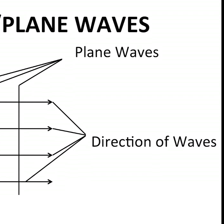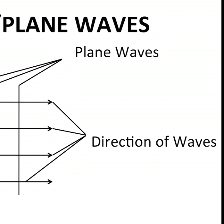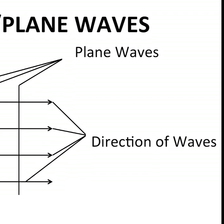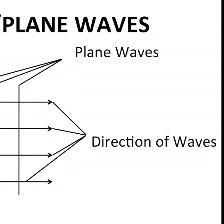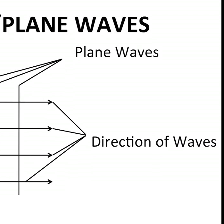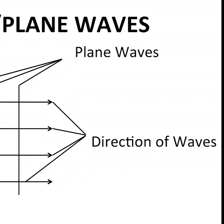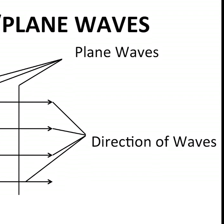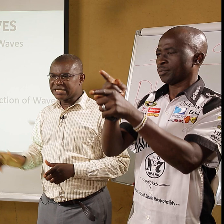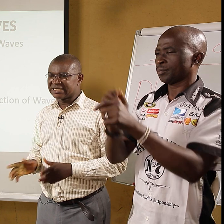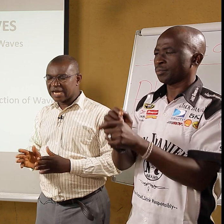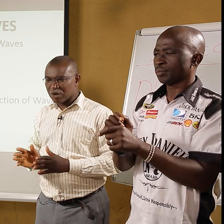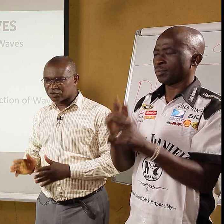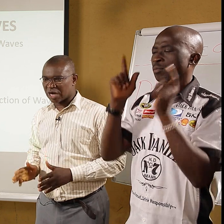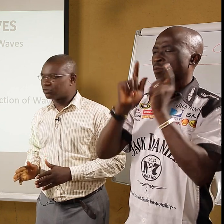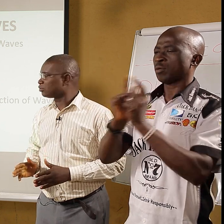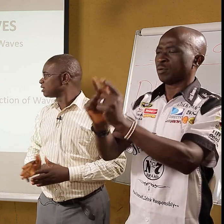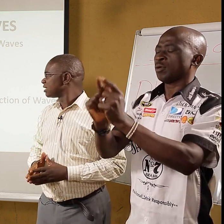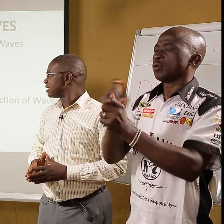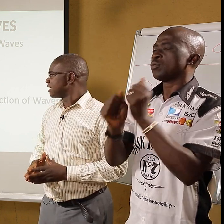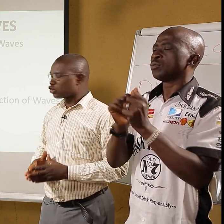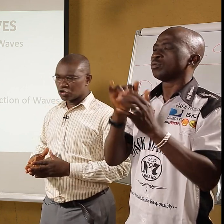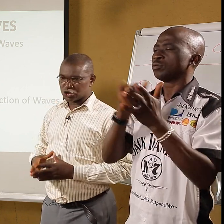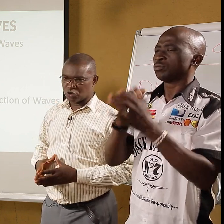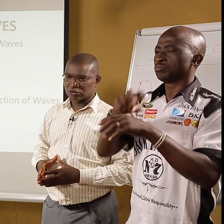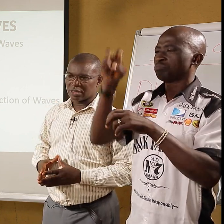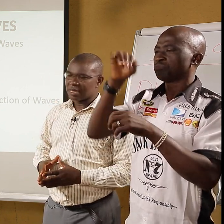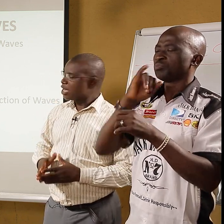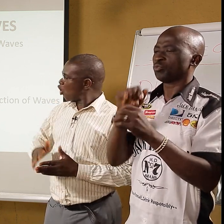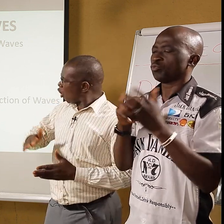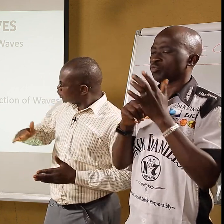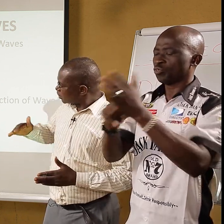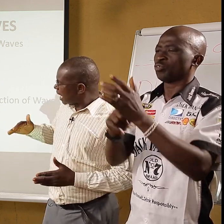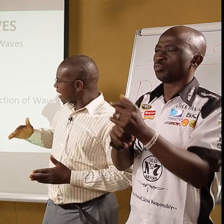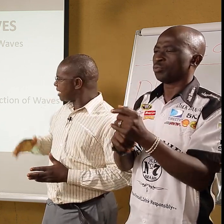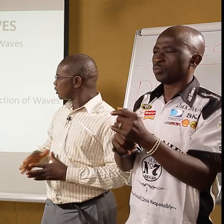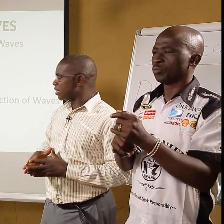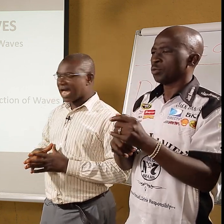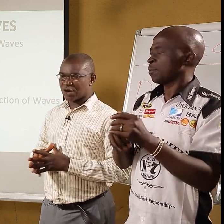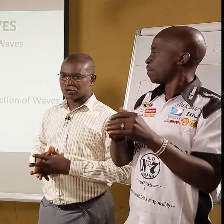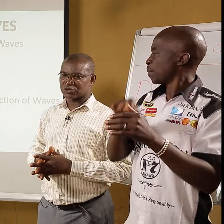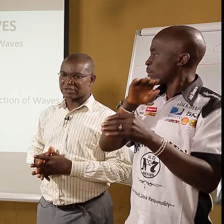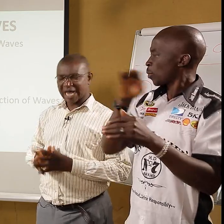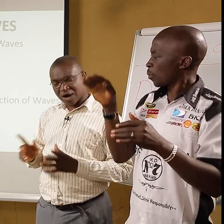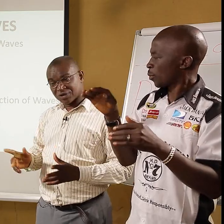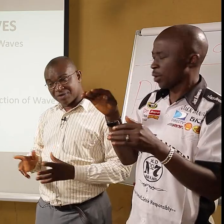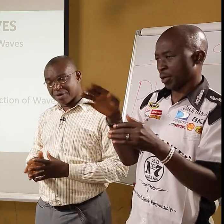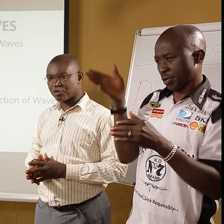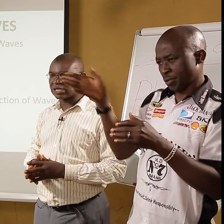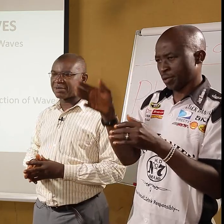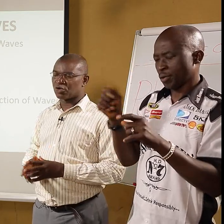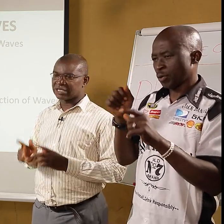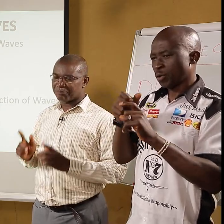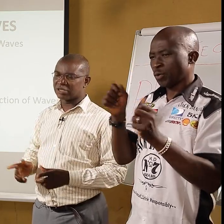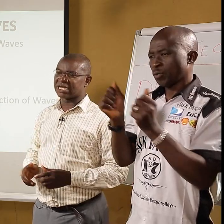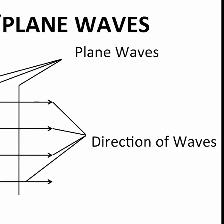direction along which that wave travel is also shown. Horizontal lines with arrows. The arrows very